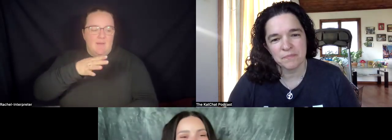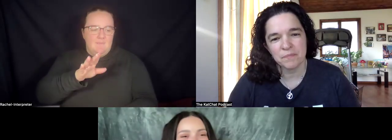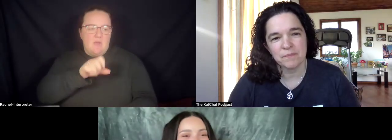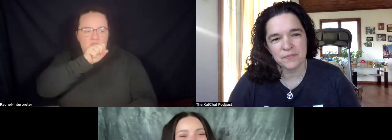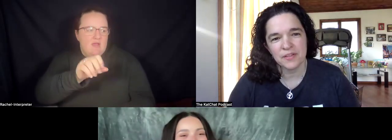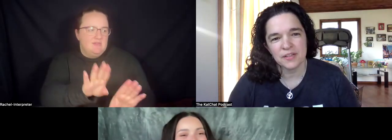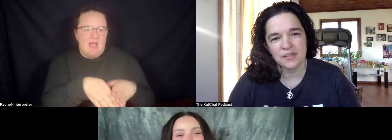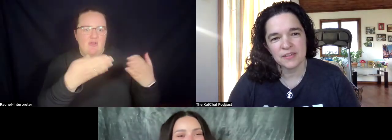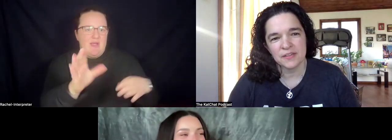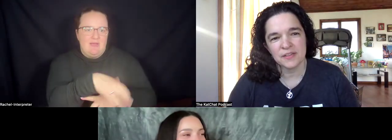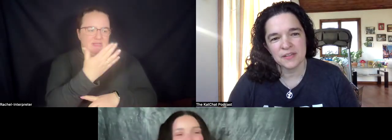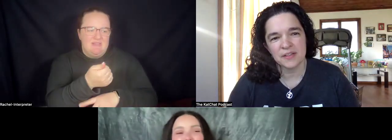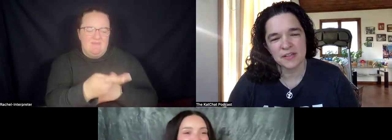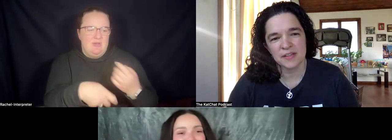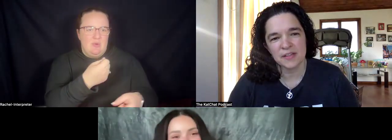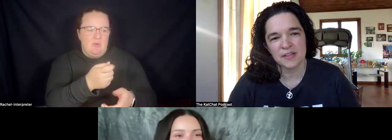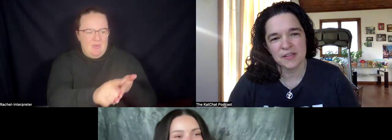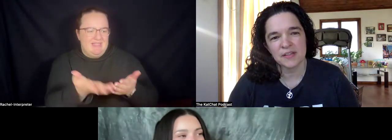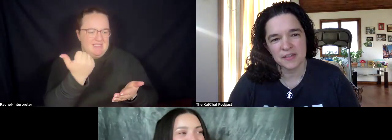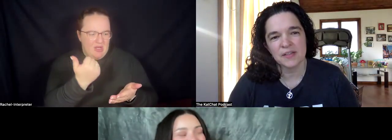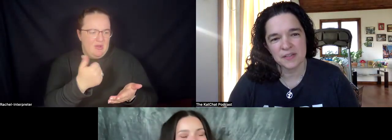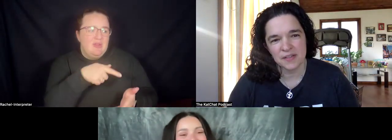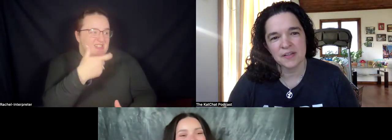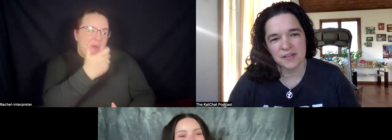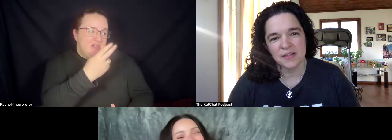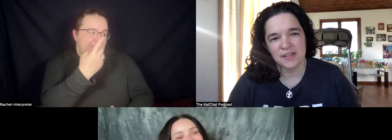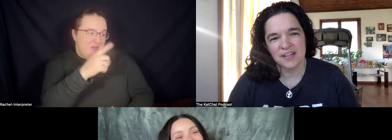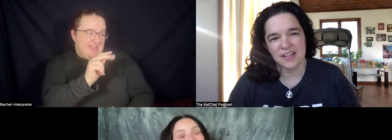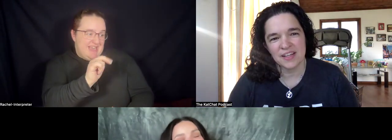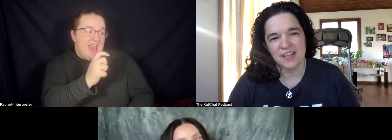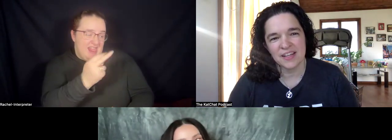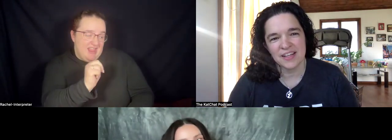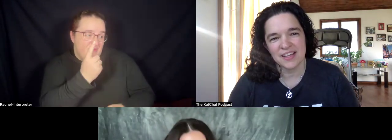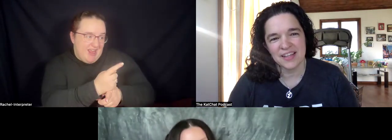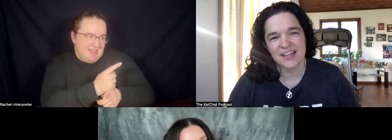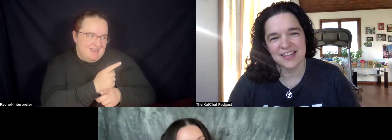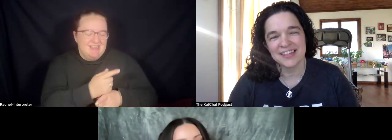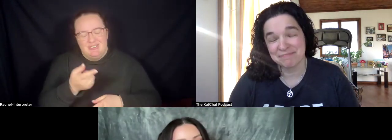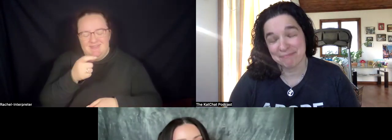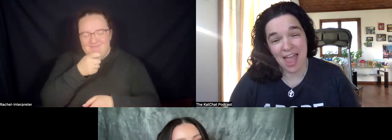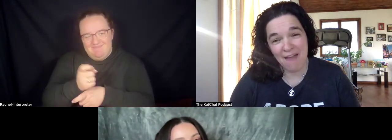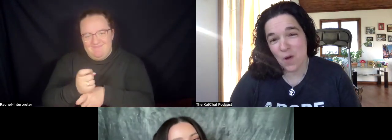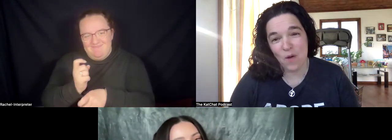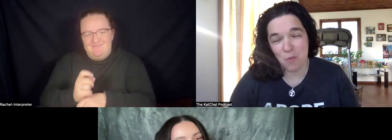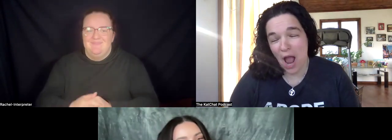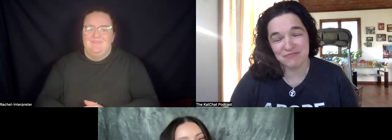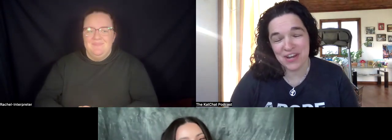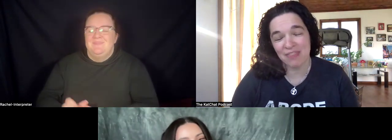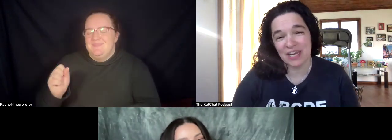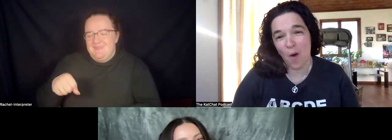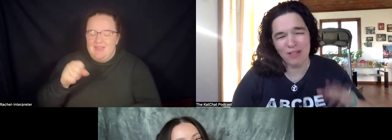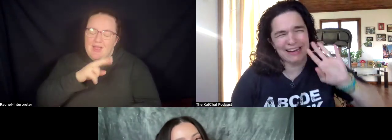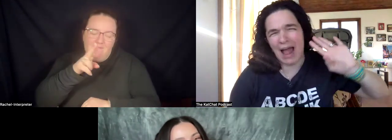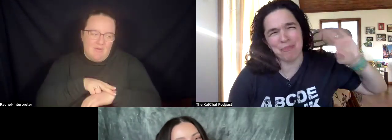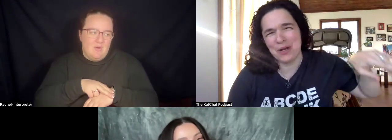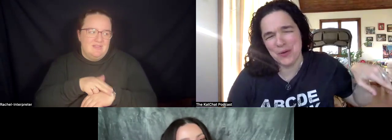couple weeks ago, and I walked in, I was like, "You're just watching it for Nathan, aren't you?" So she loved Nathan. Yeah, I can't watch for